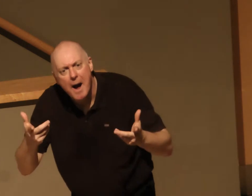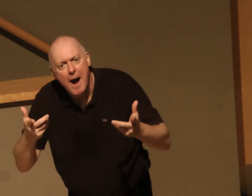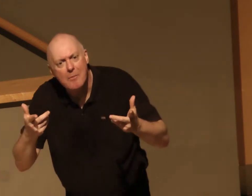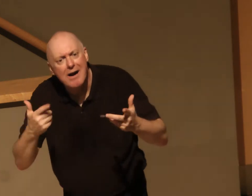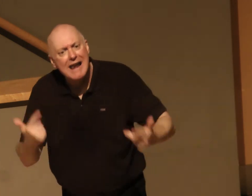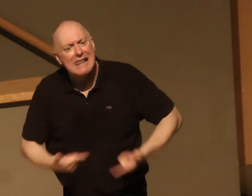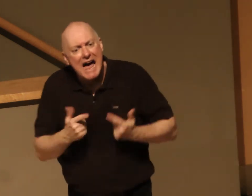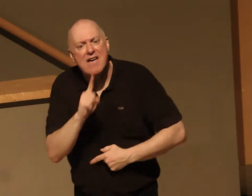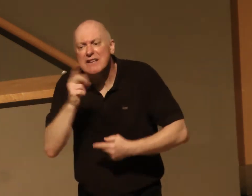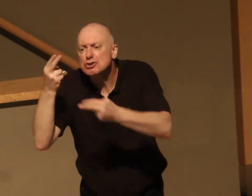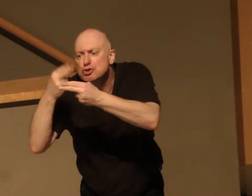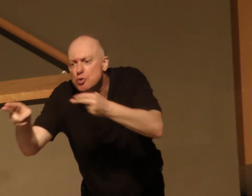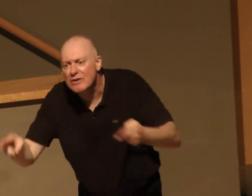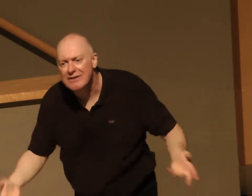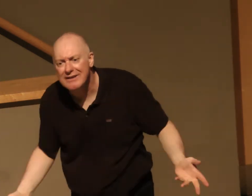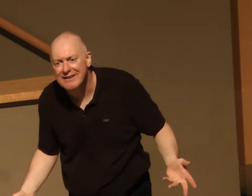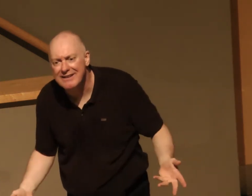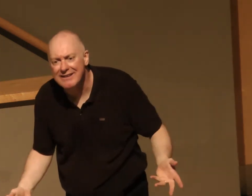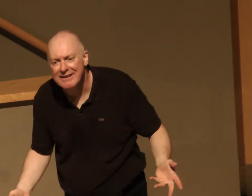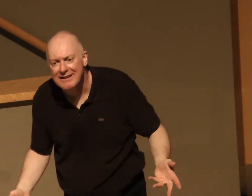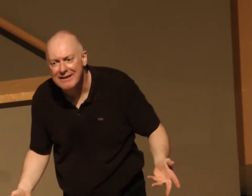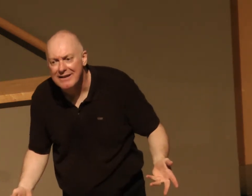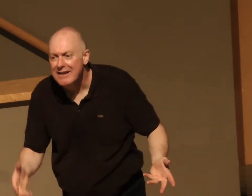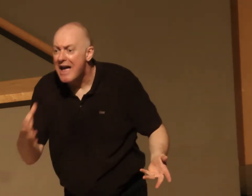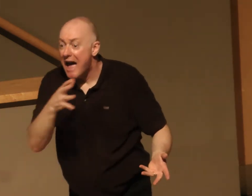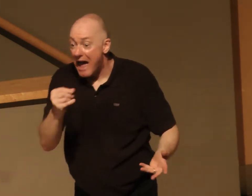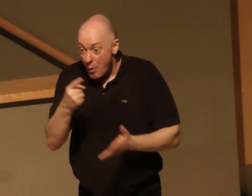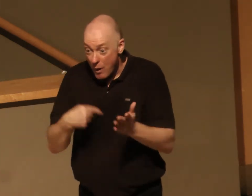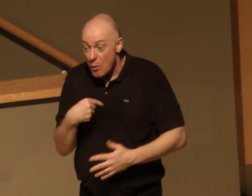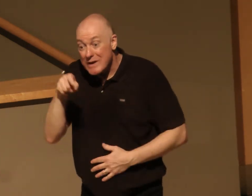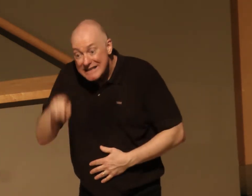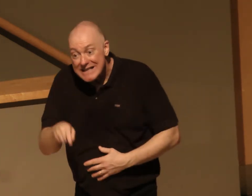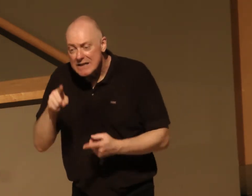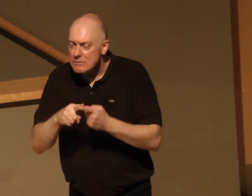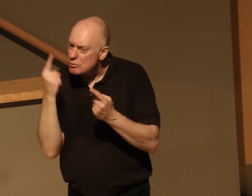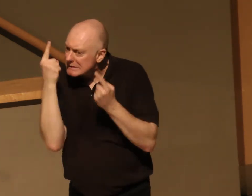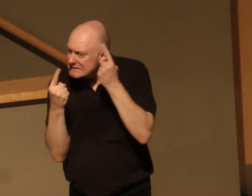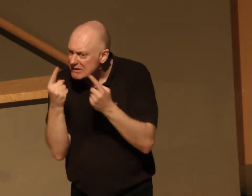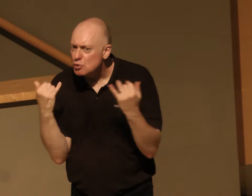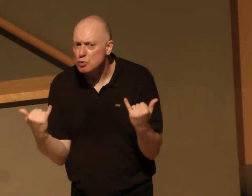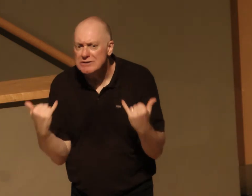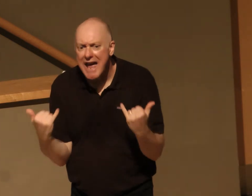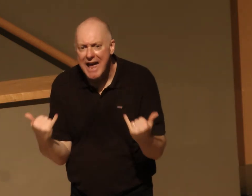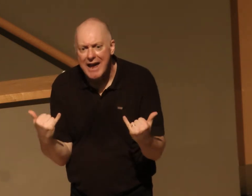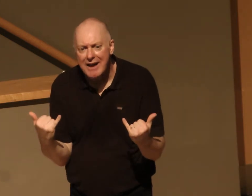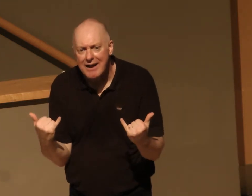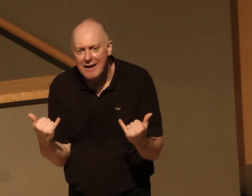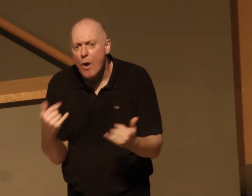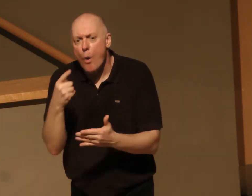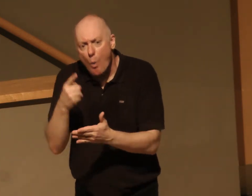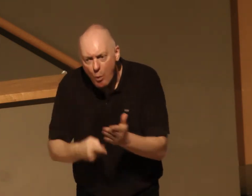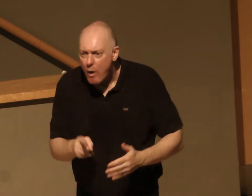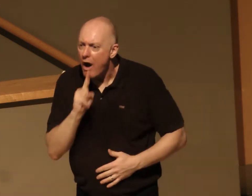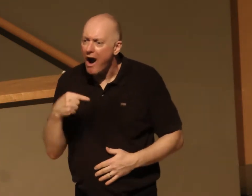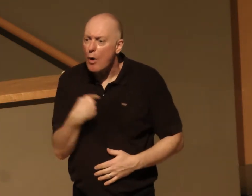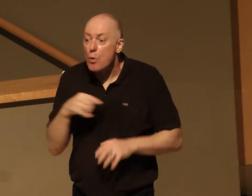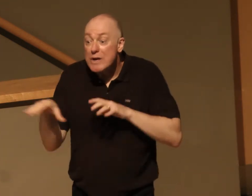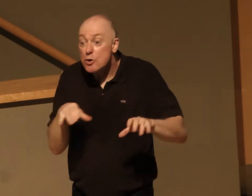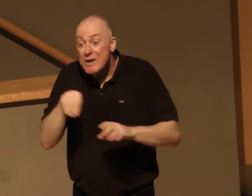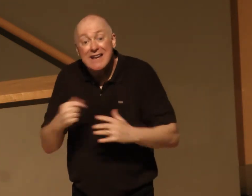life is short and what we need to consider today is what we are doing in this life and